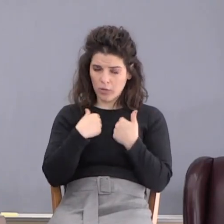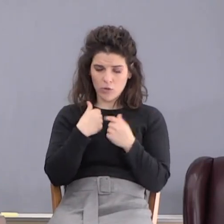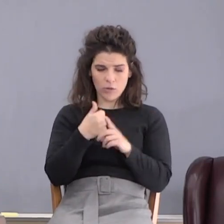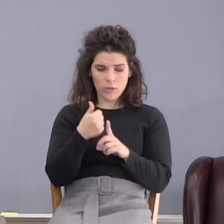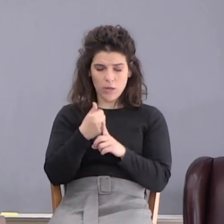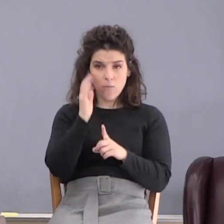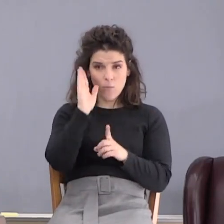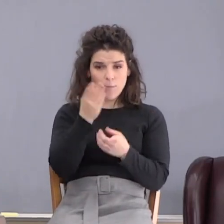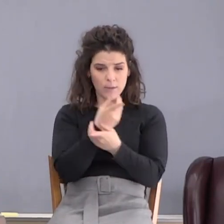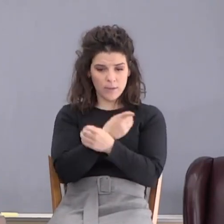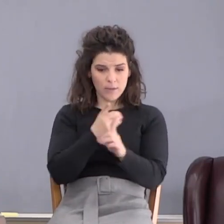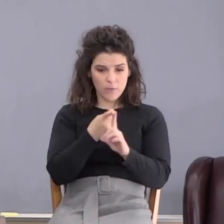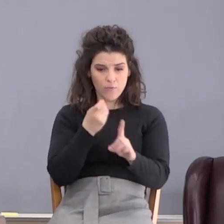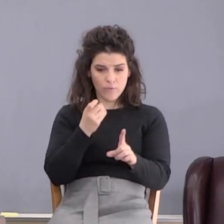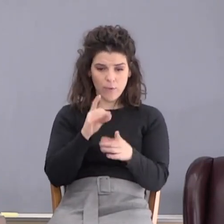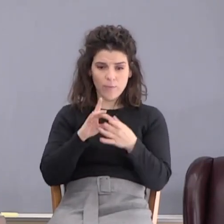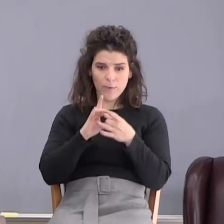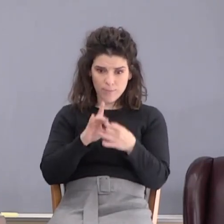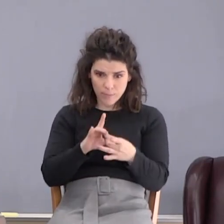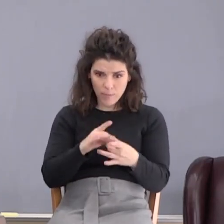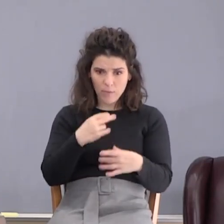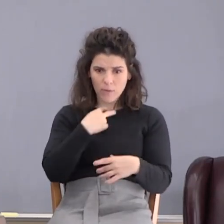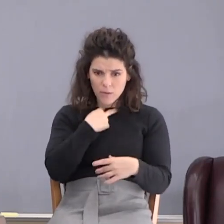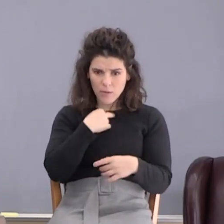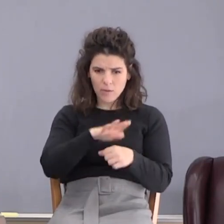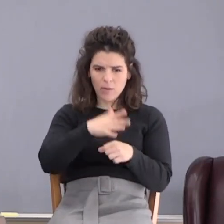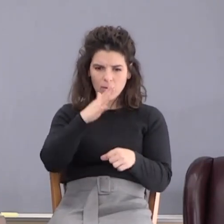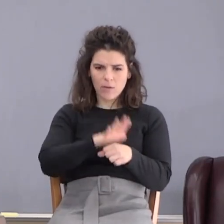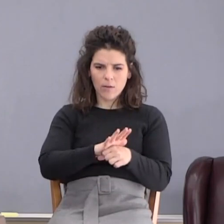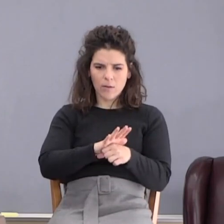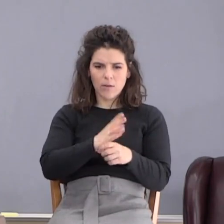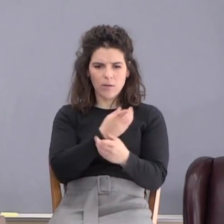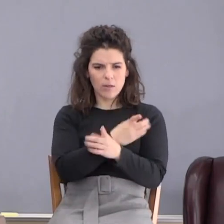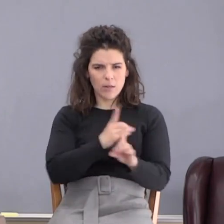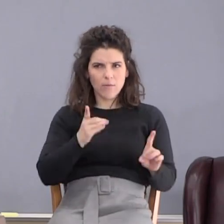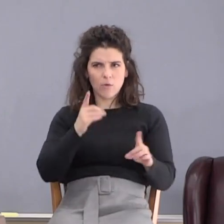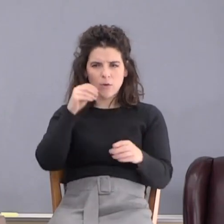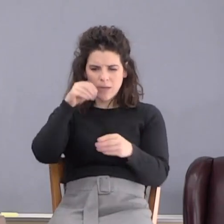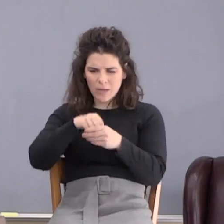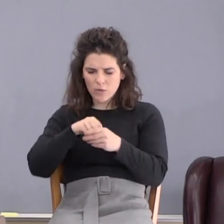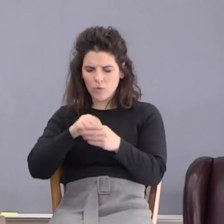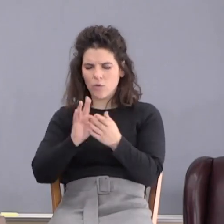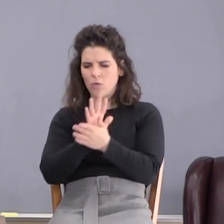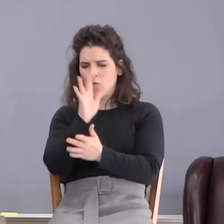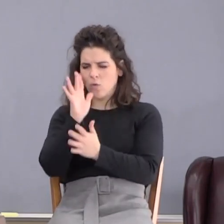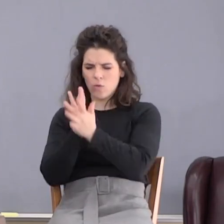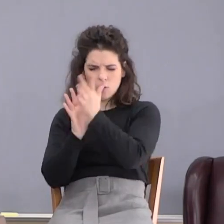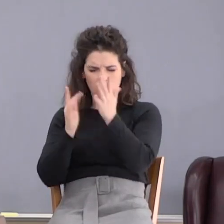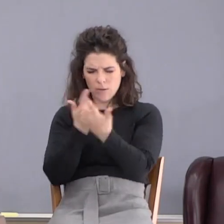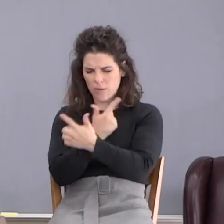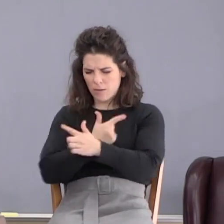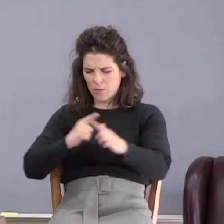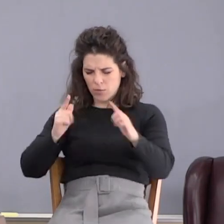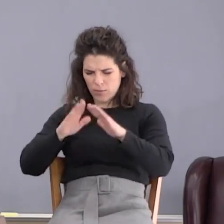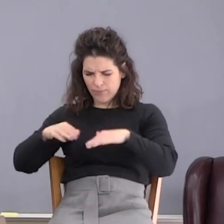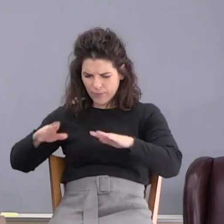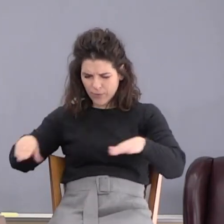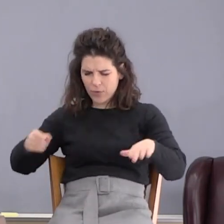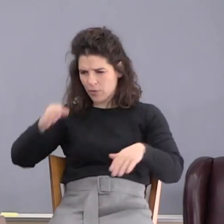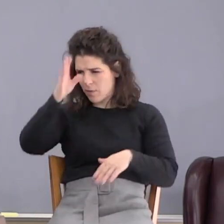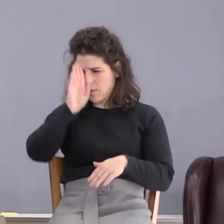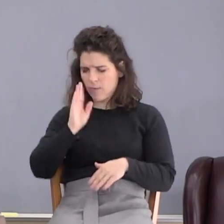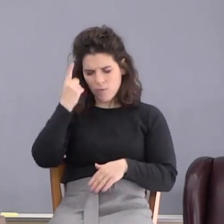shall be delivered from the bondage of corruption into the glorious liberty of the children of God, for we know that the